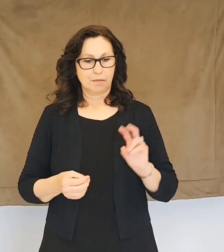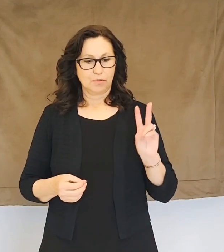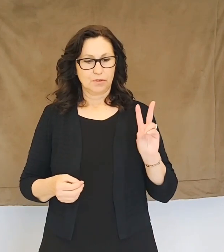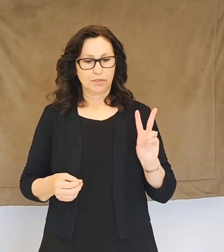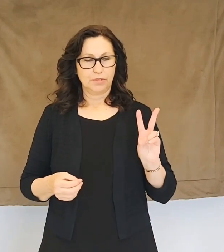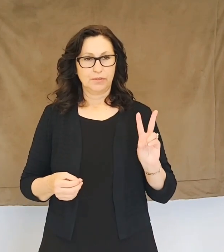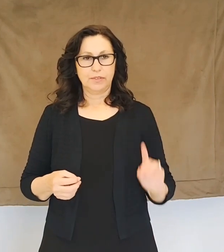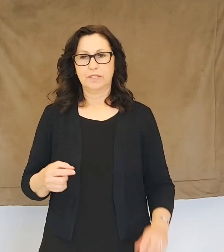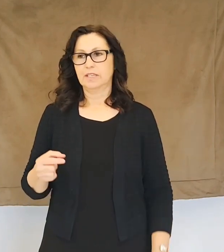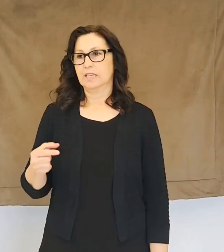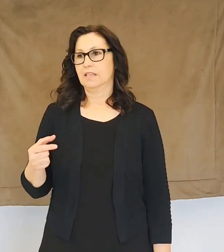Number two,